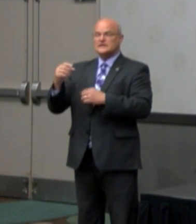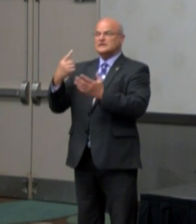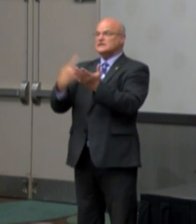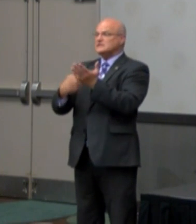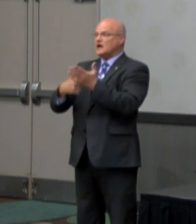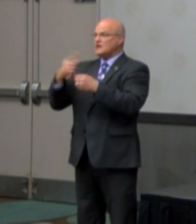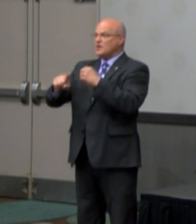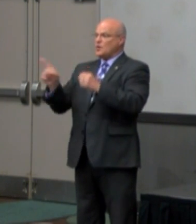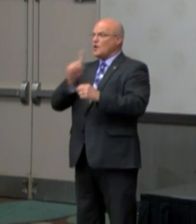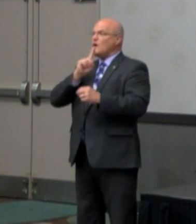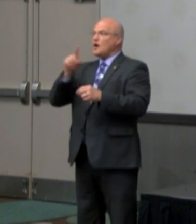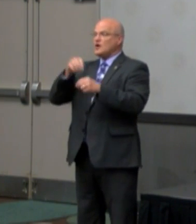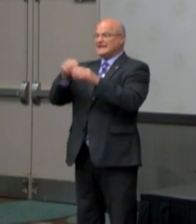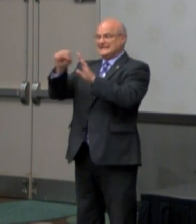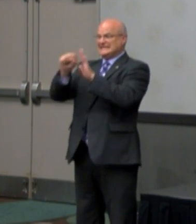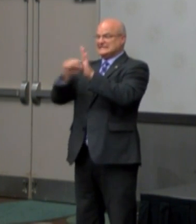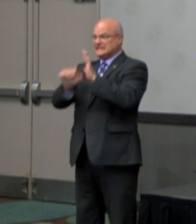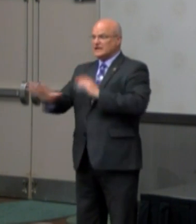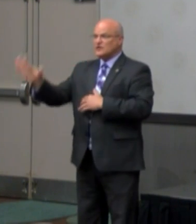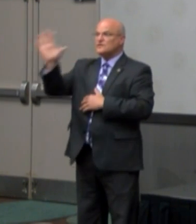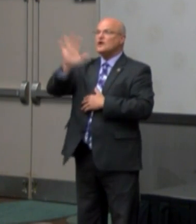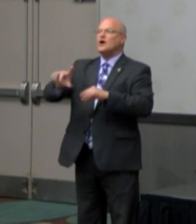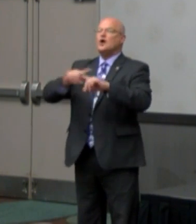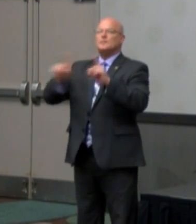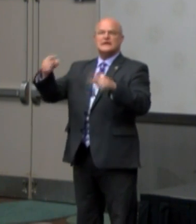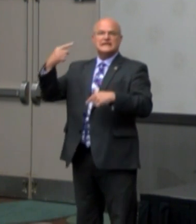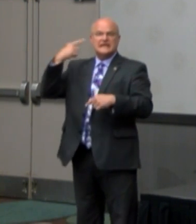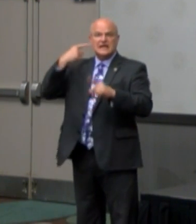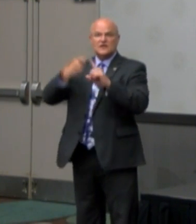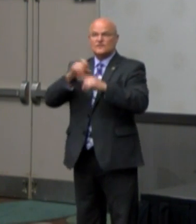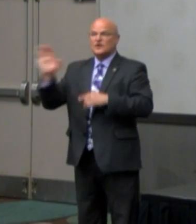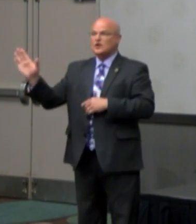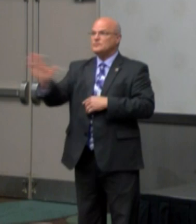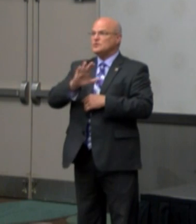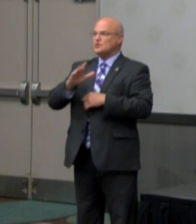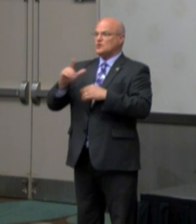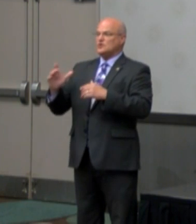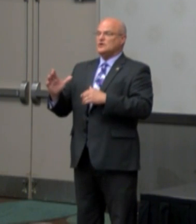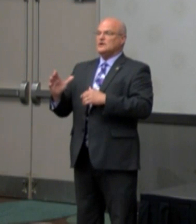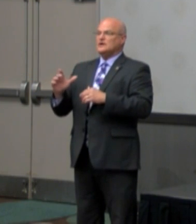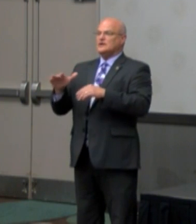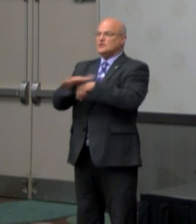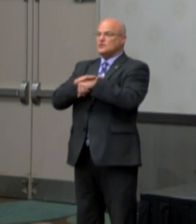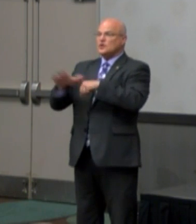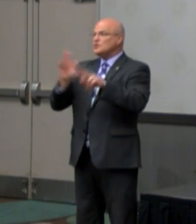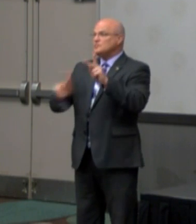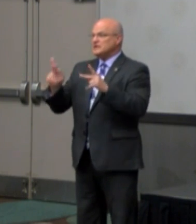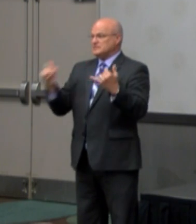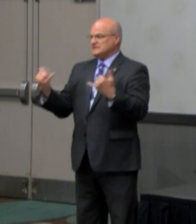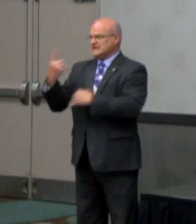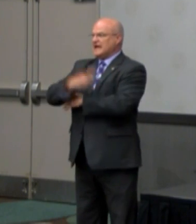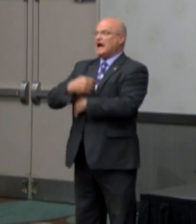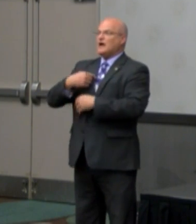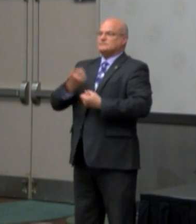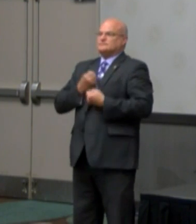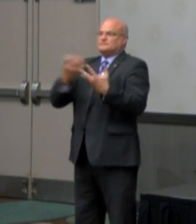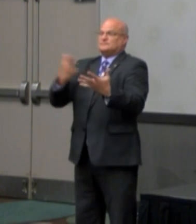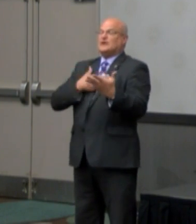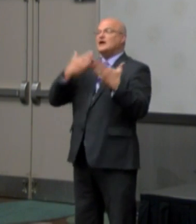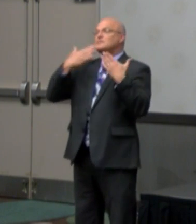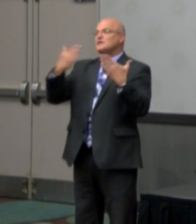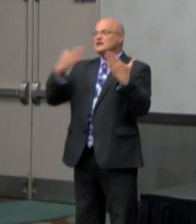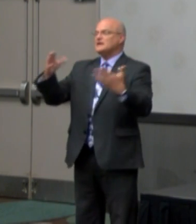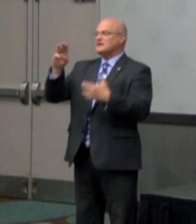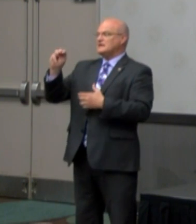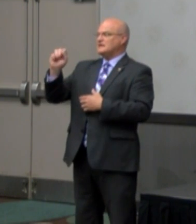about where we are in the state, but also to hear from your local officials today. And I want to express my appreciation